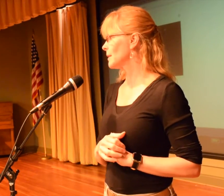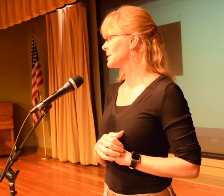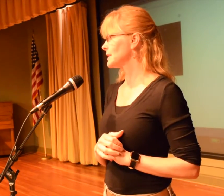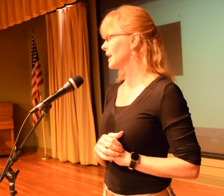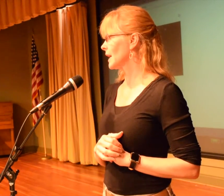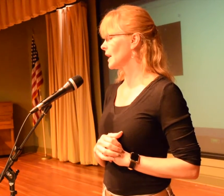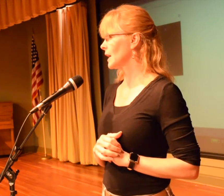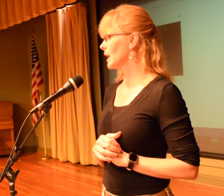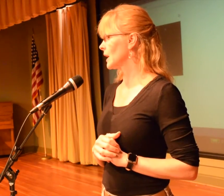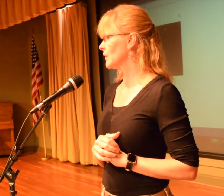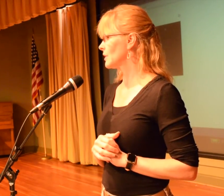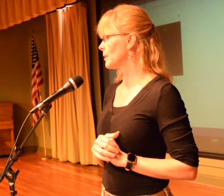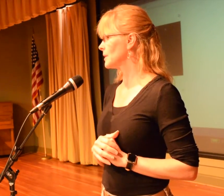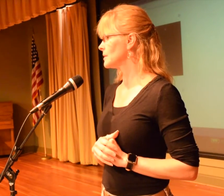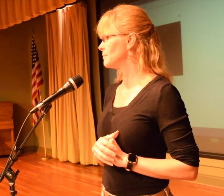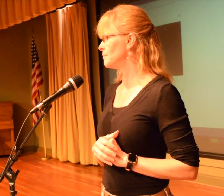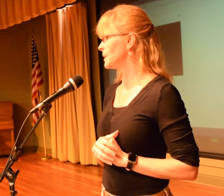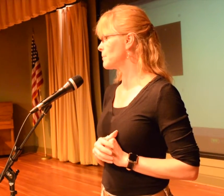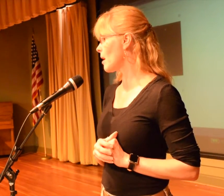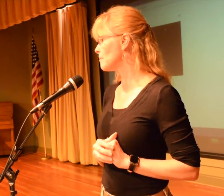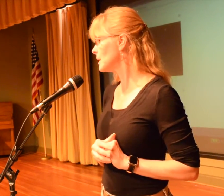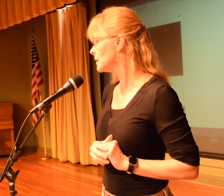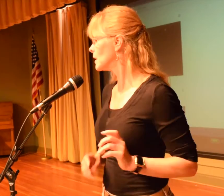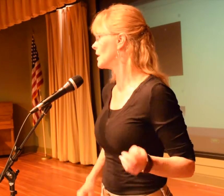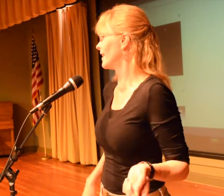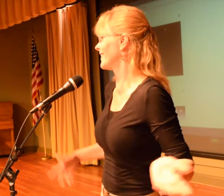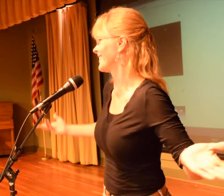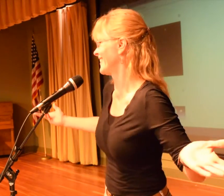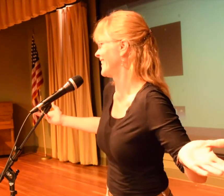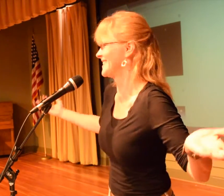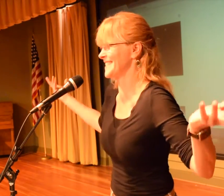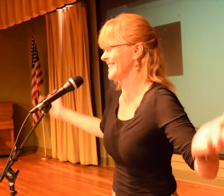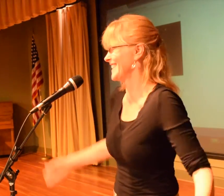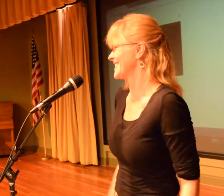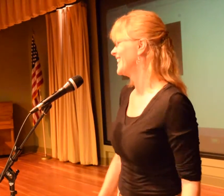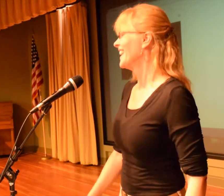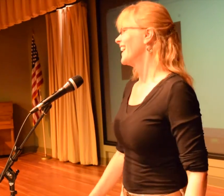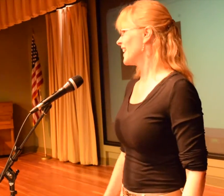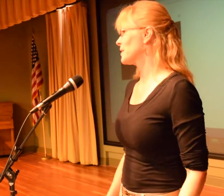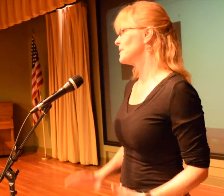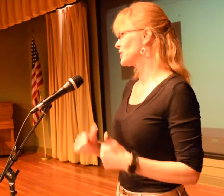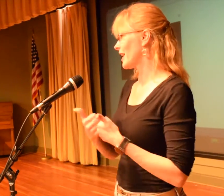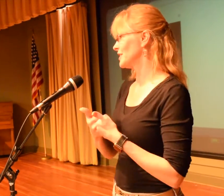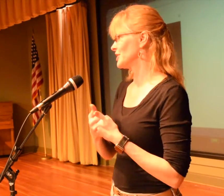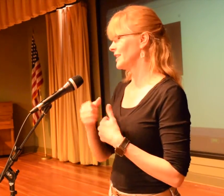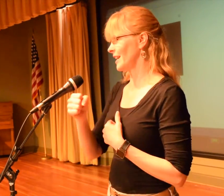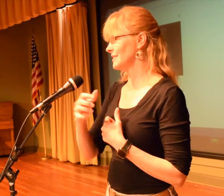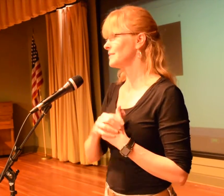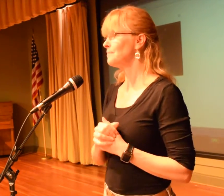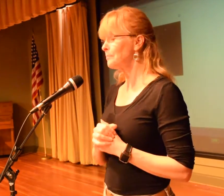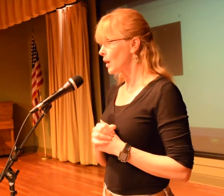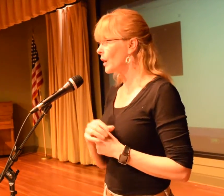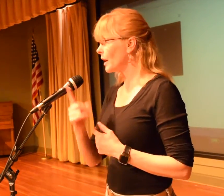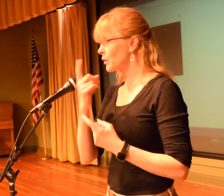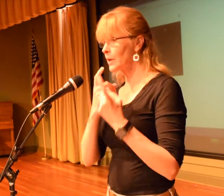It's like, okay, your name is B-Bob. It can be challenging, yes. Okay, other